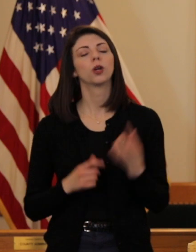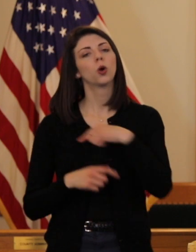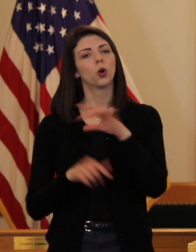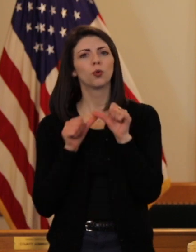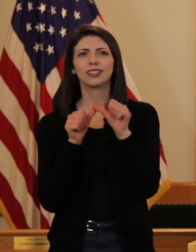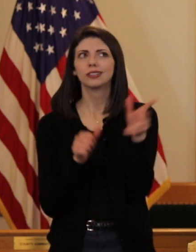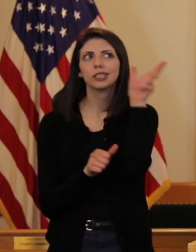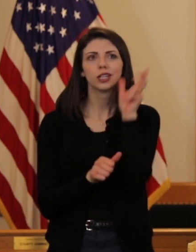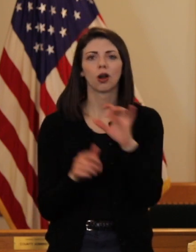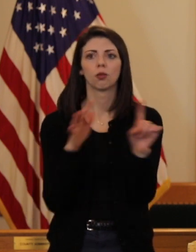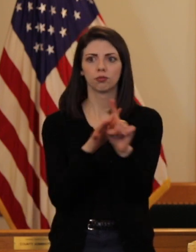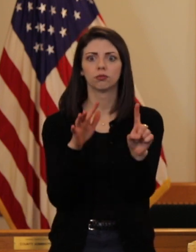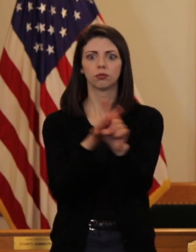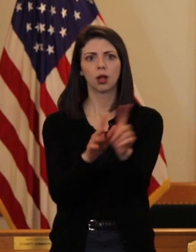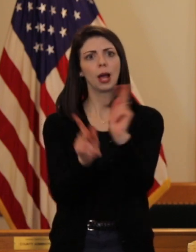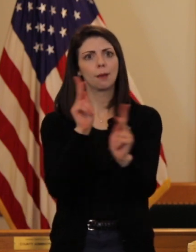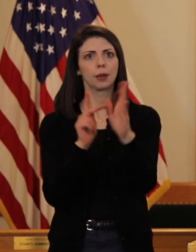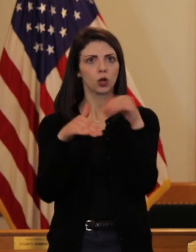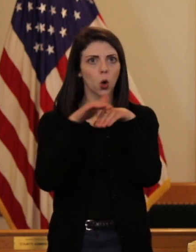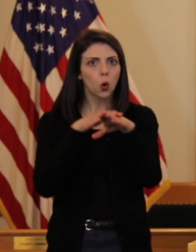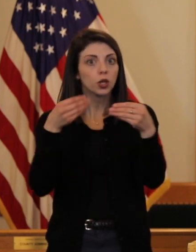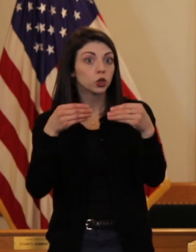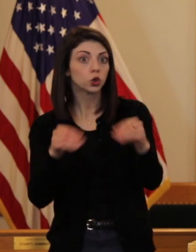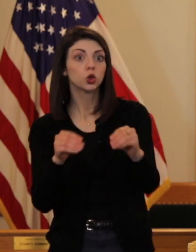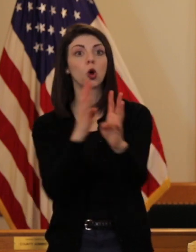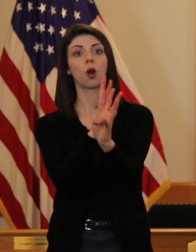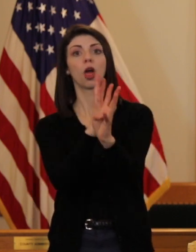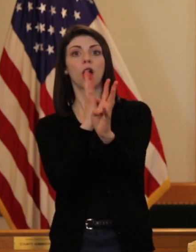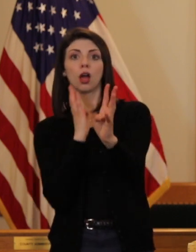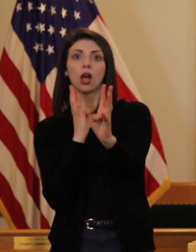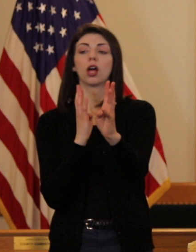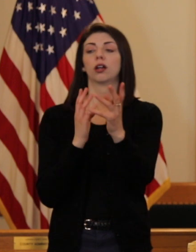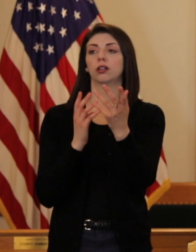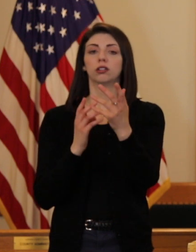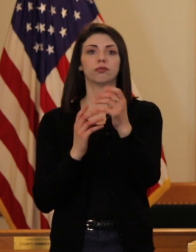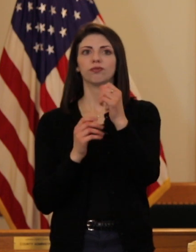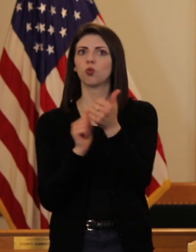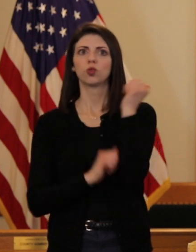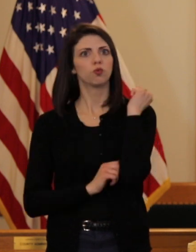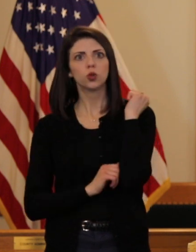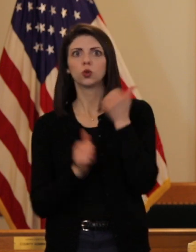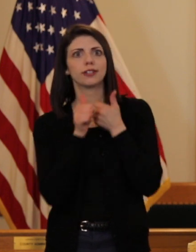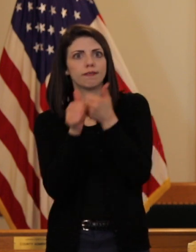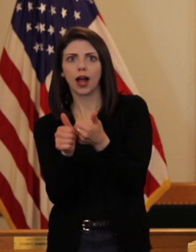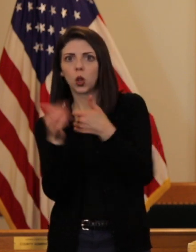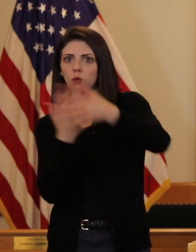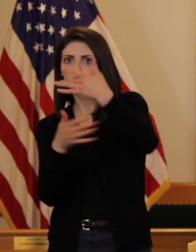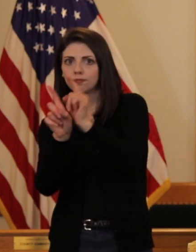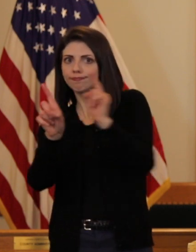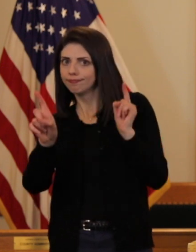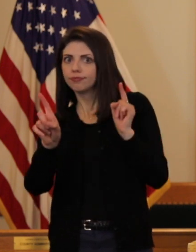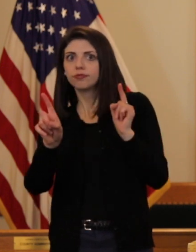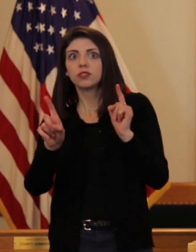continue to hear stories about people who are entering stores, waiting in lines, and refusing to social distance and cover their face.